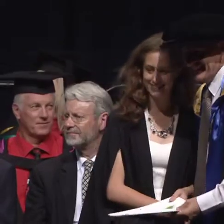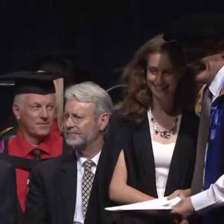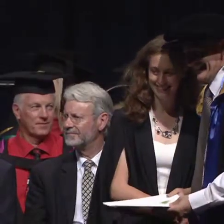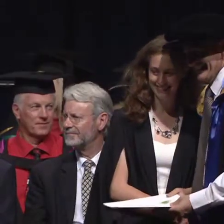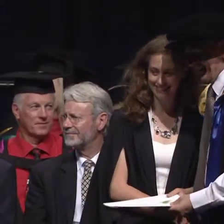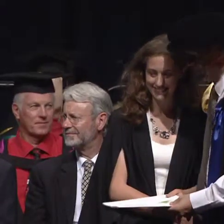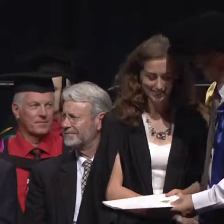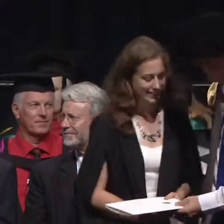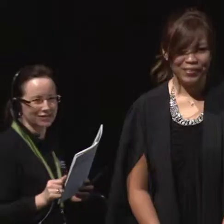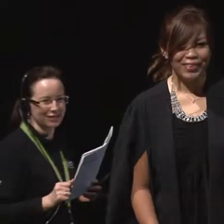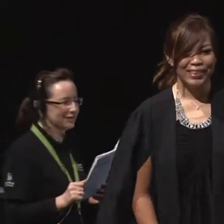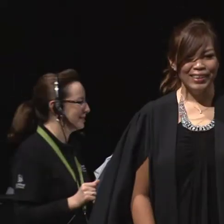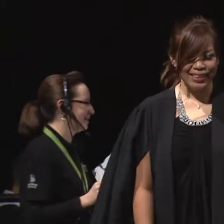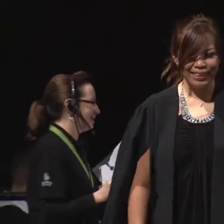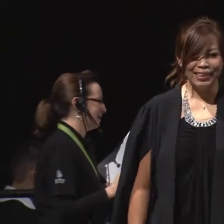Connie Fu.